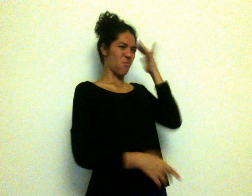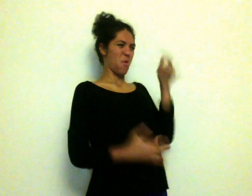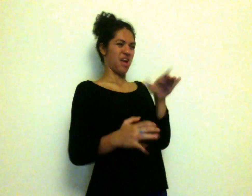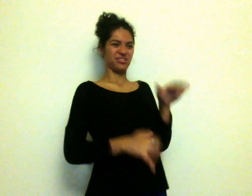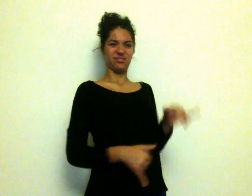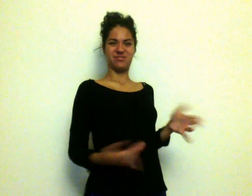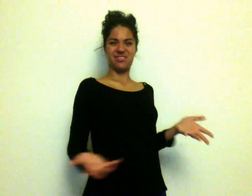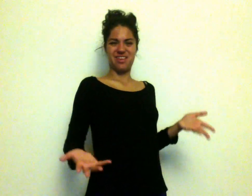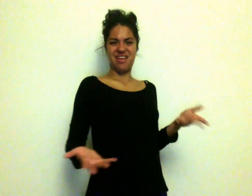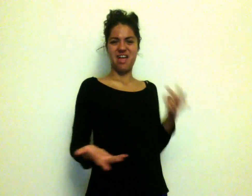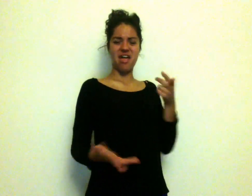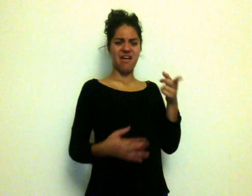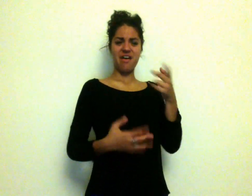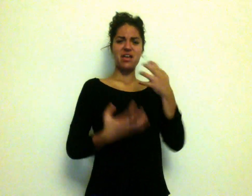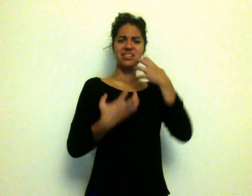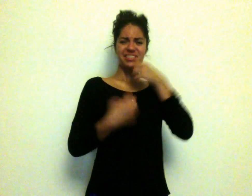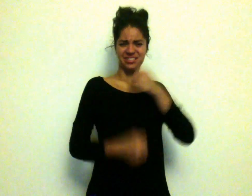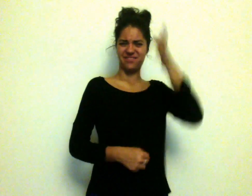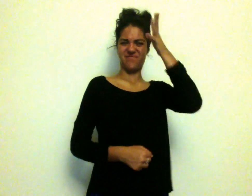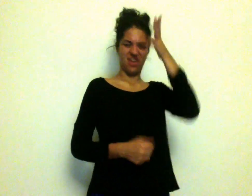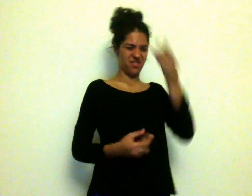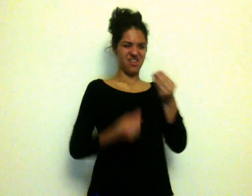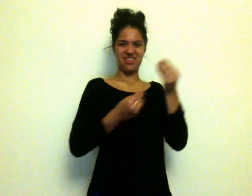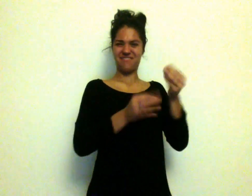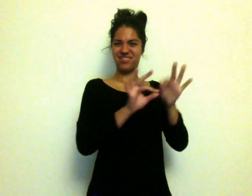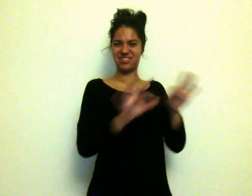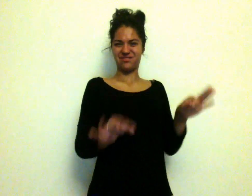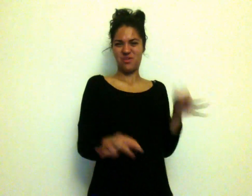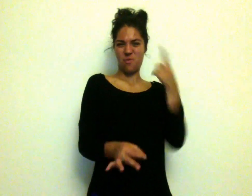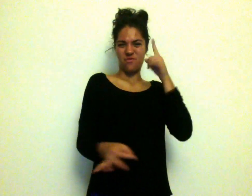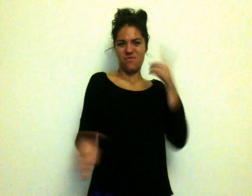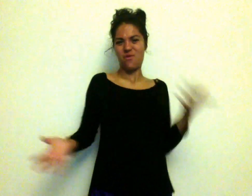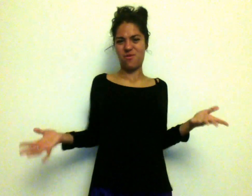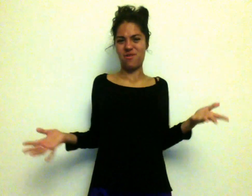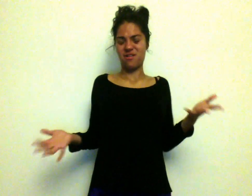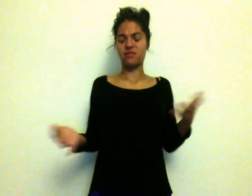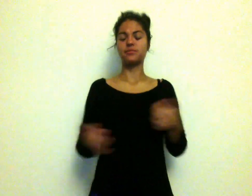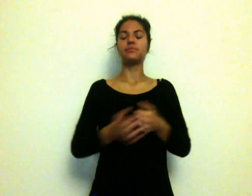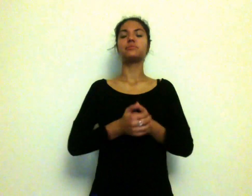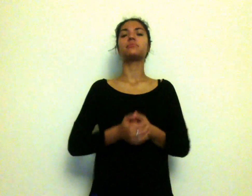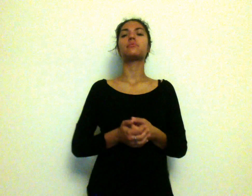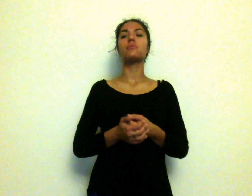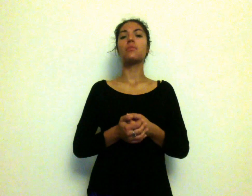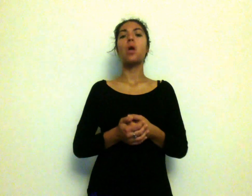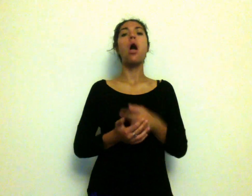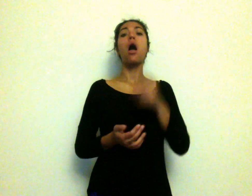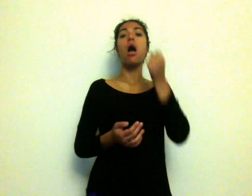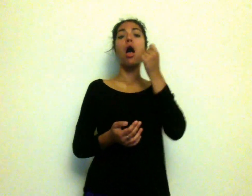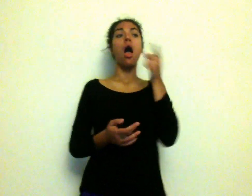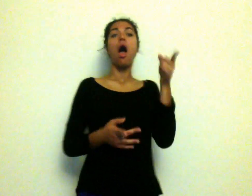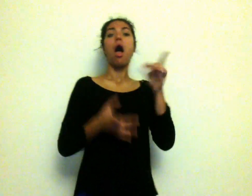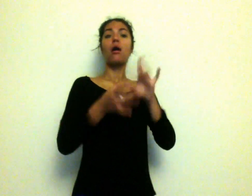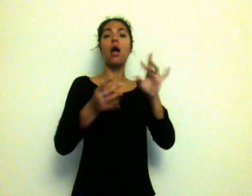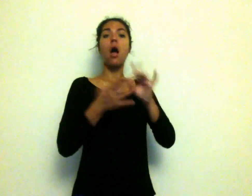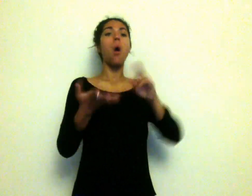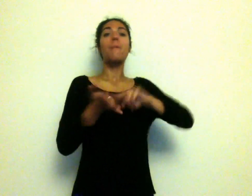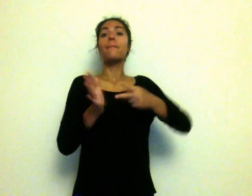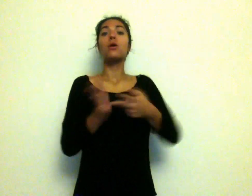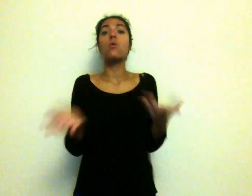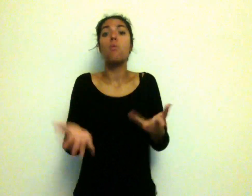father. But you see, what he was really saying to me was, I'm torn. I feel a sense of betrayal. It is